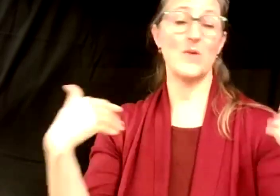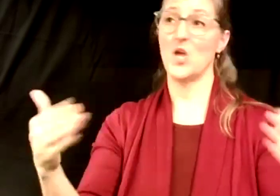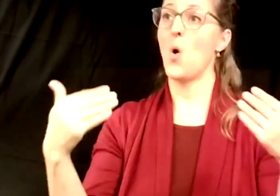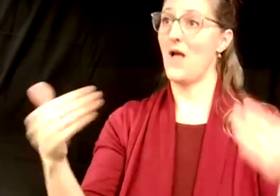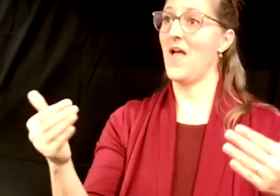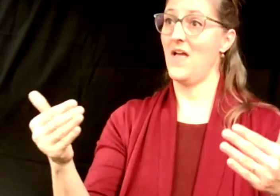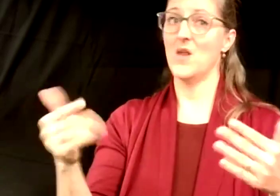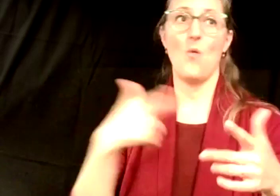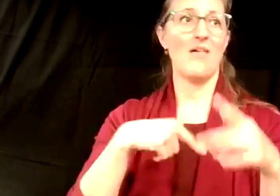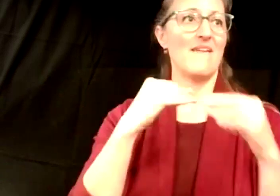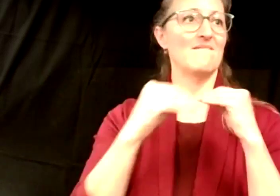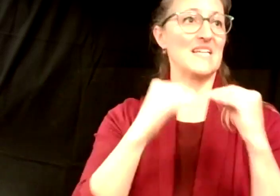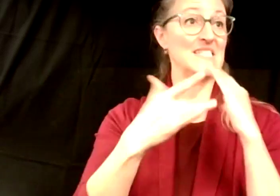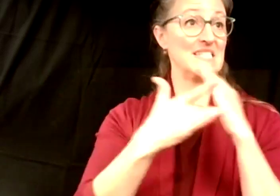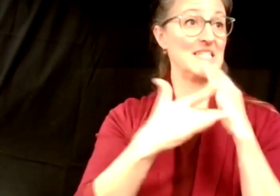Fix the tech stuff.